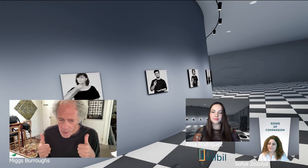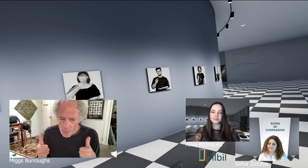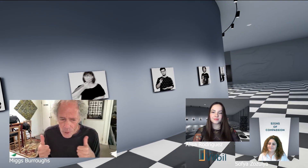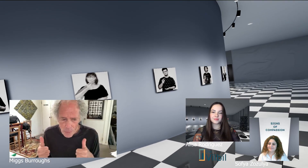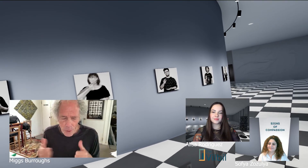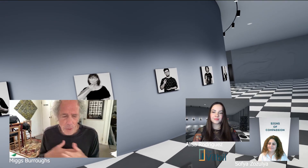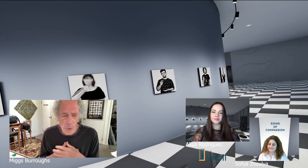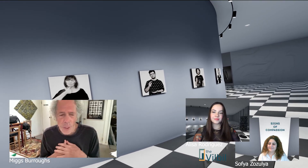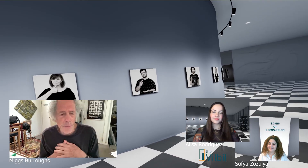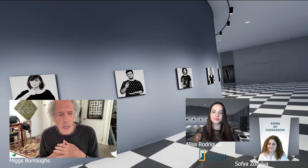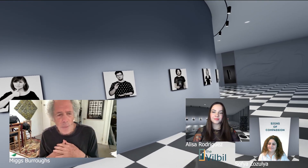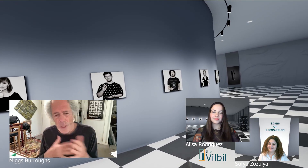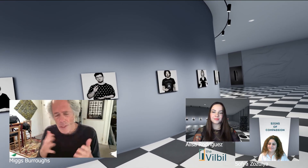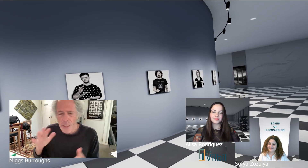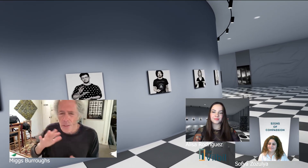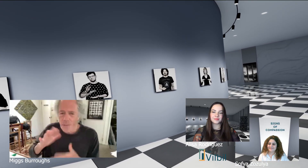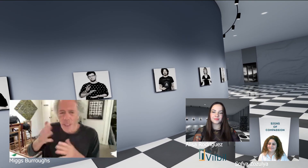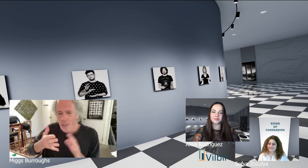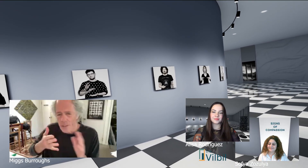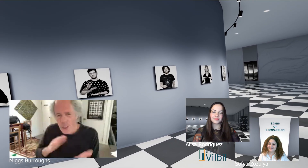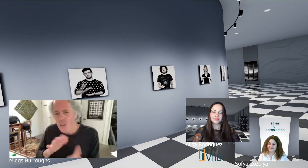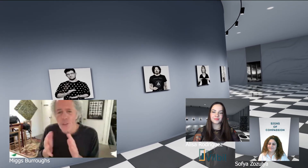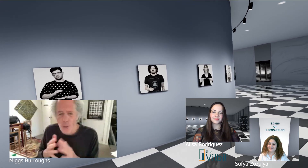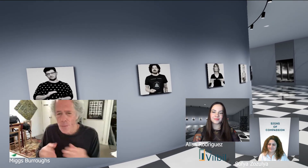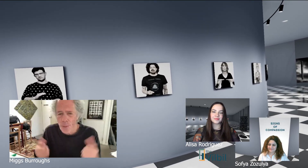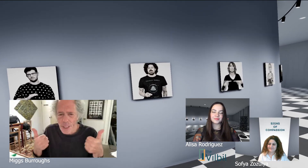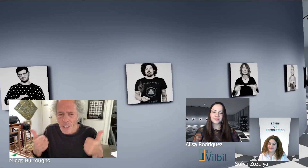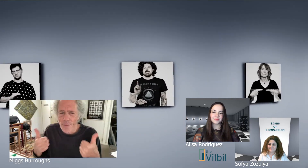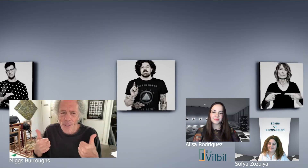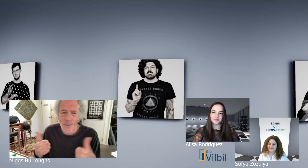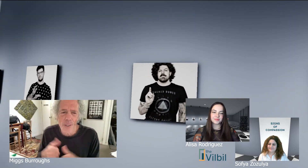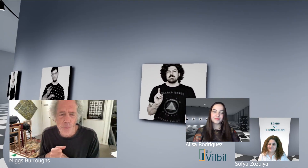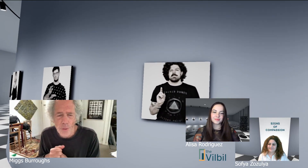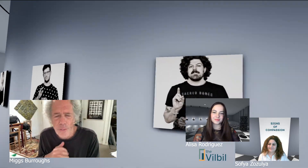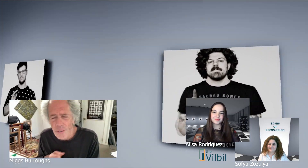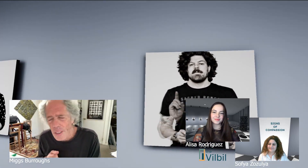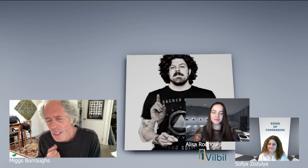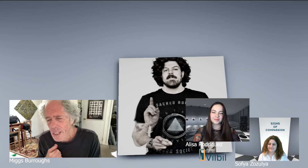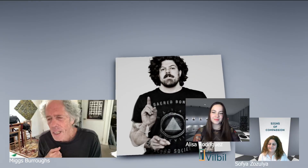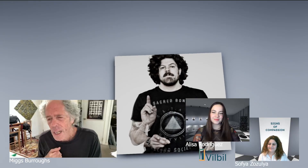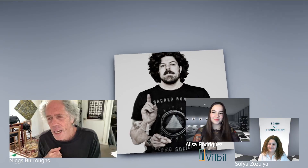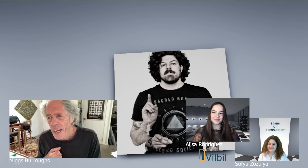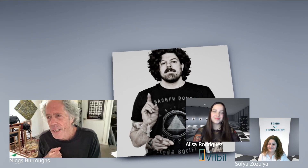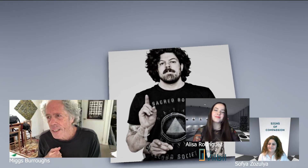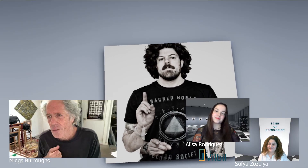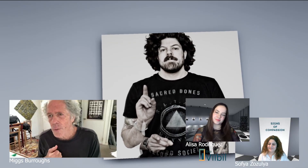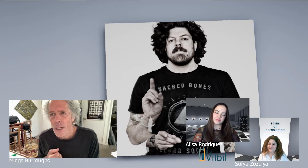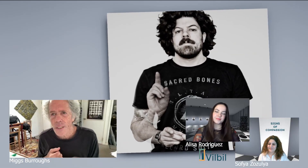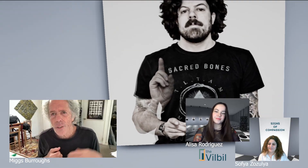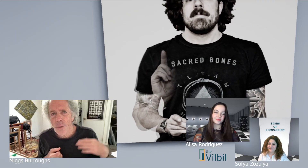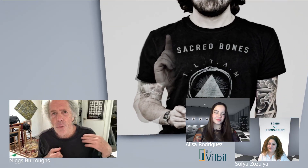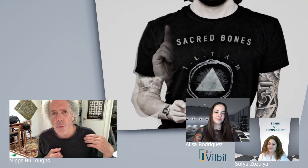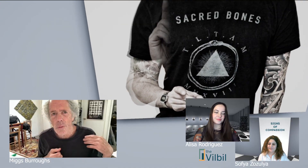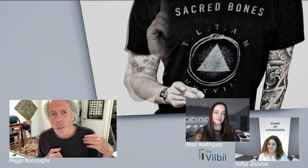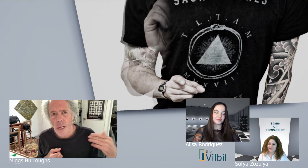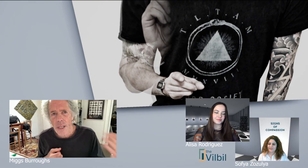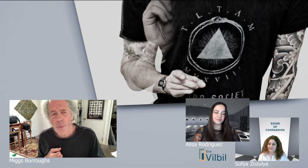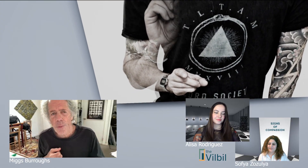thumbs up, which I was worried about because I didn't know if I got all the gestures right, but they gave me the approval. And then it went on to a